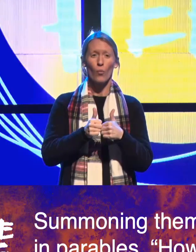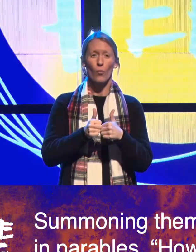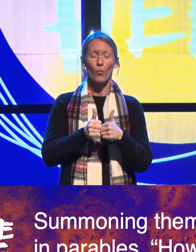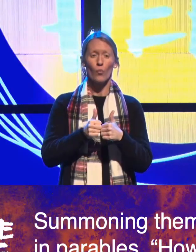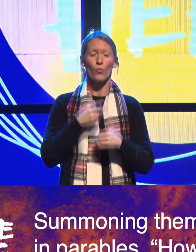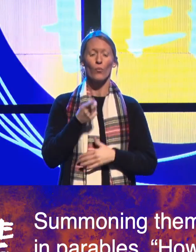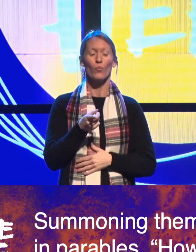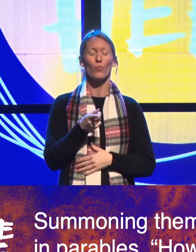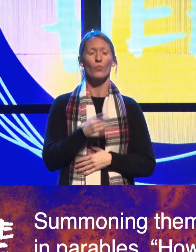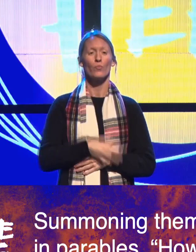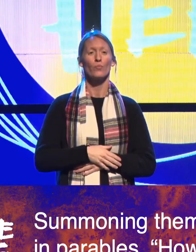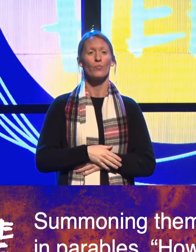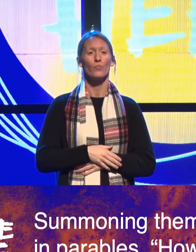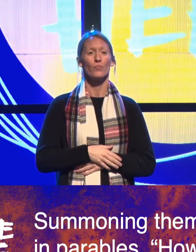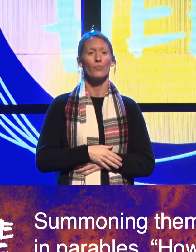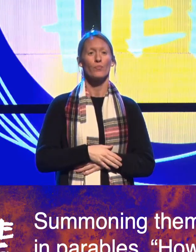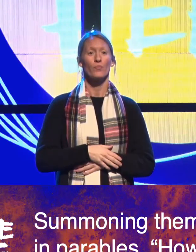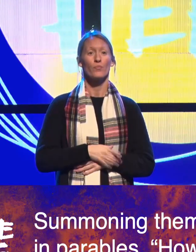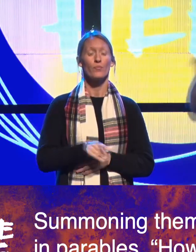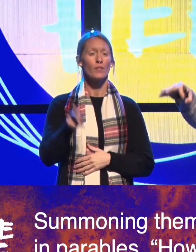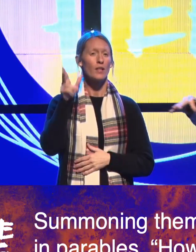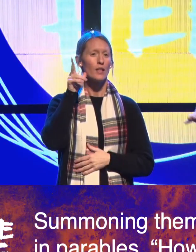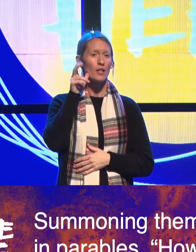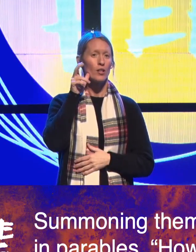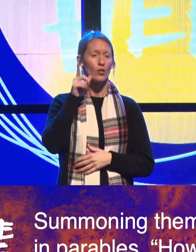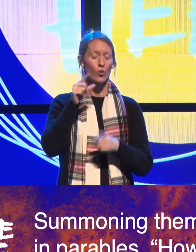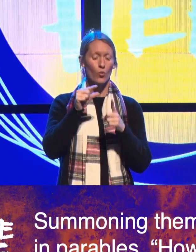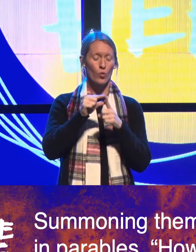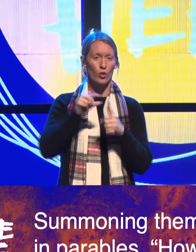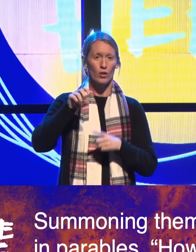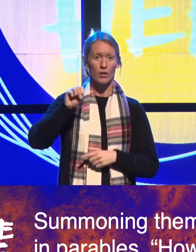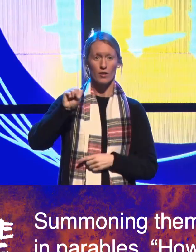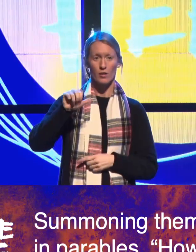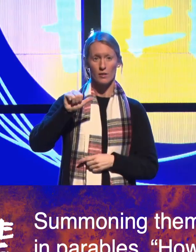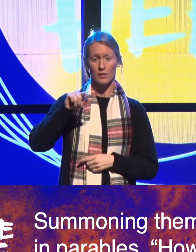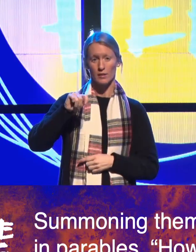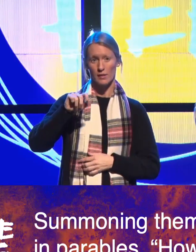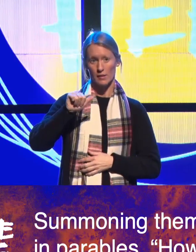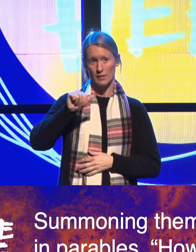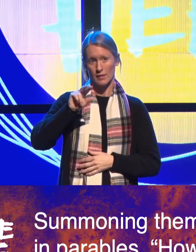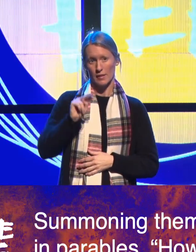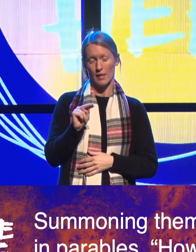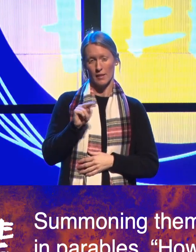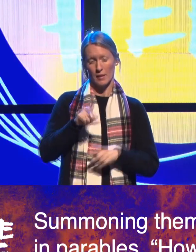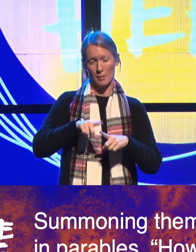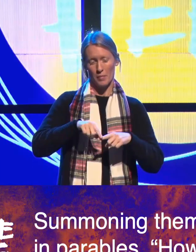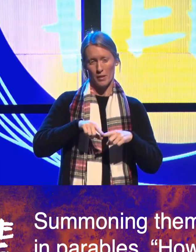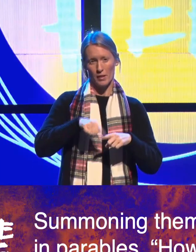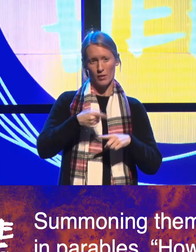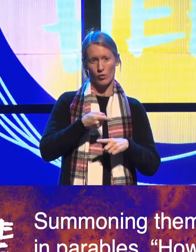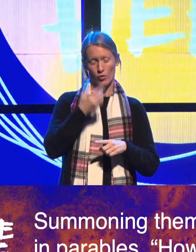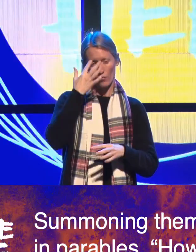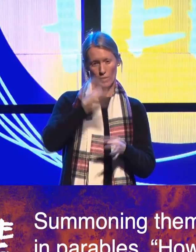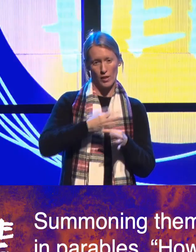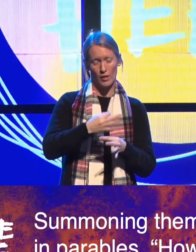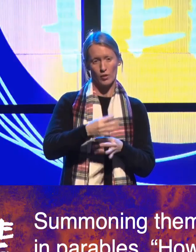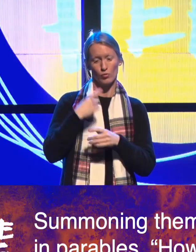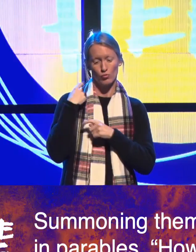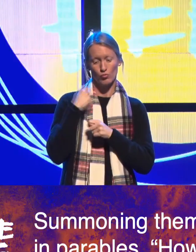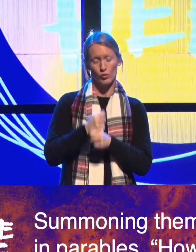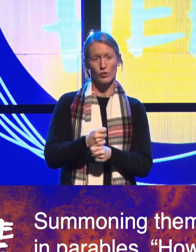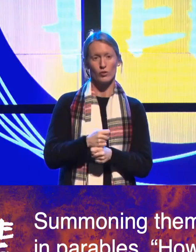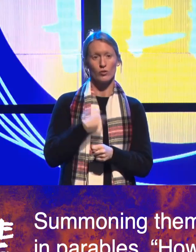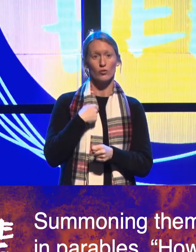here's the thing. When you hear the word Satan, depending upon your faith tradition, right? I grew up in a charismatic tradition that we